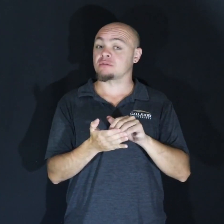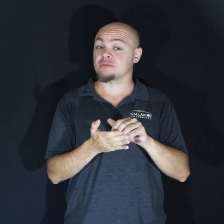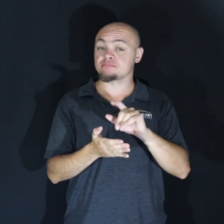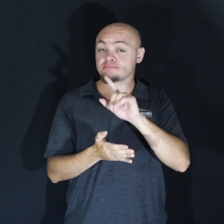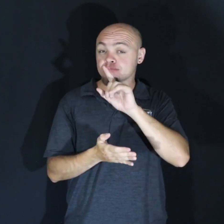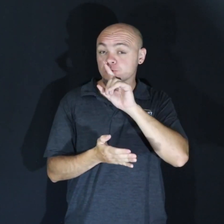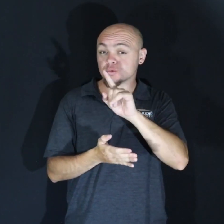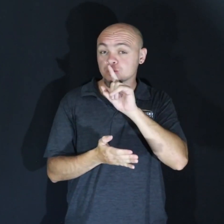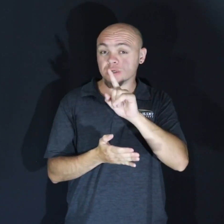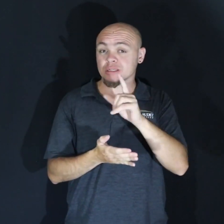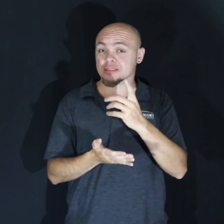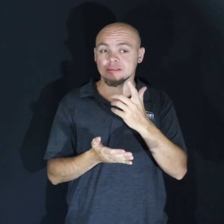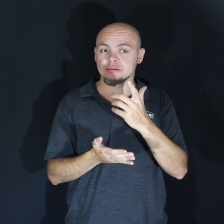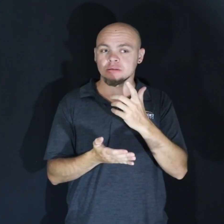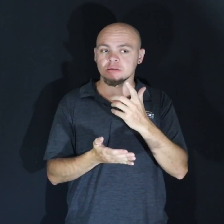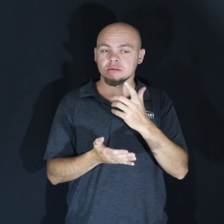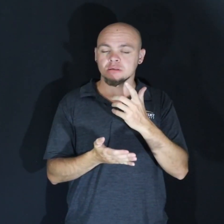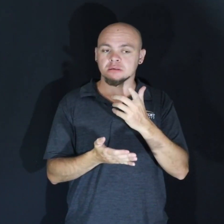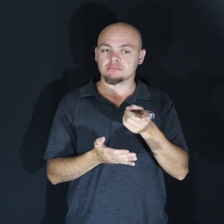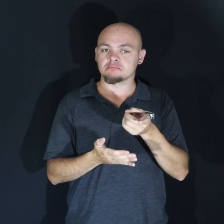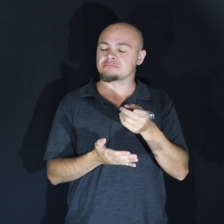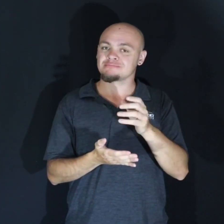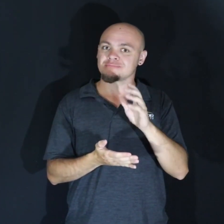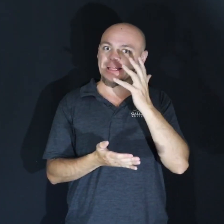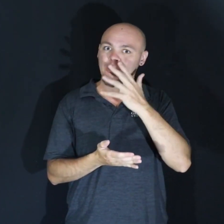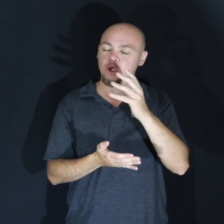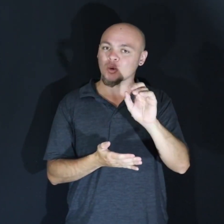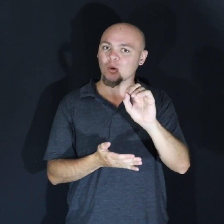very uncharacteristically organic.